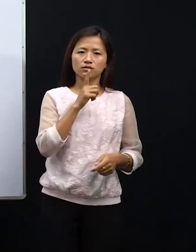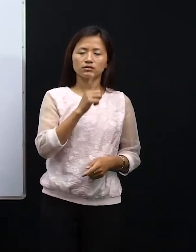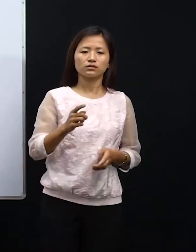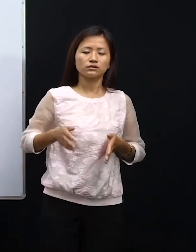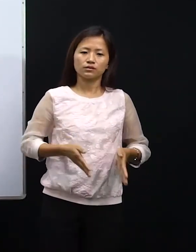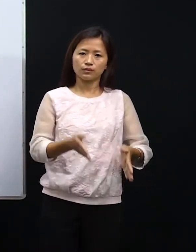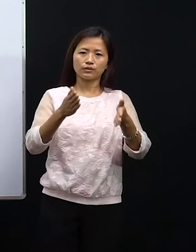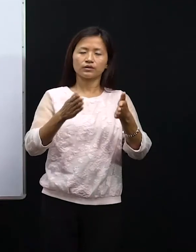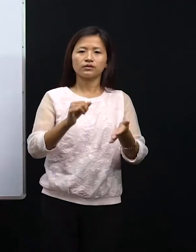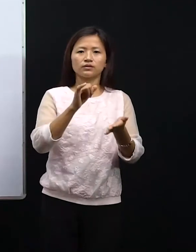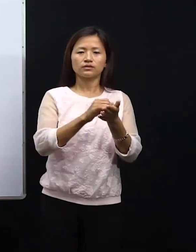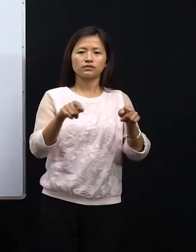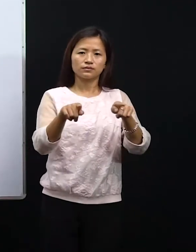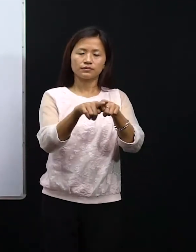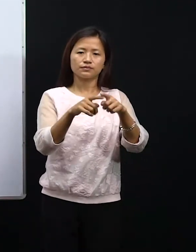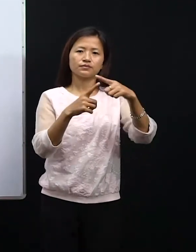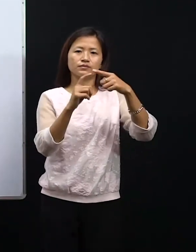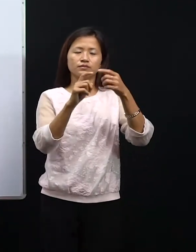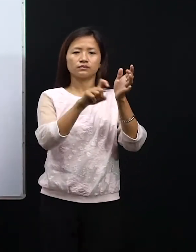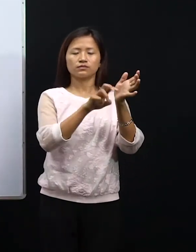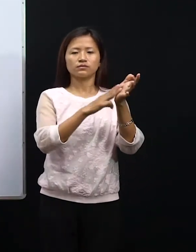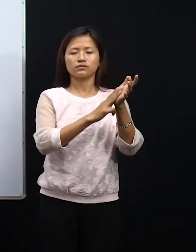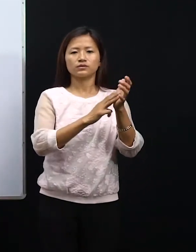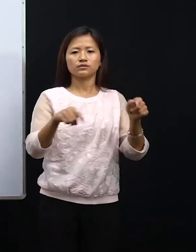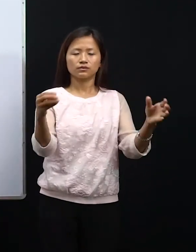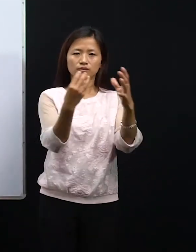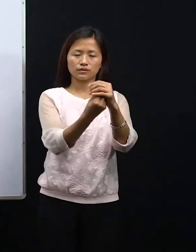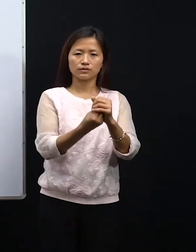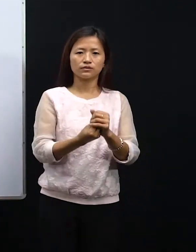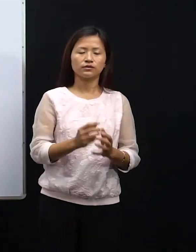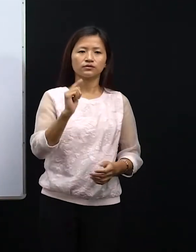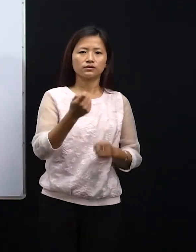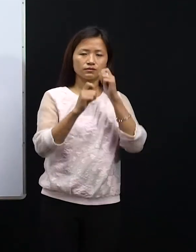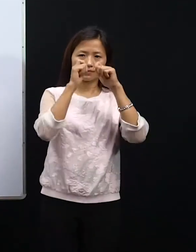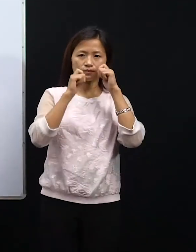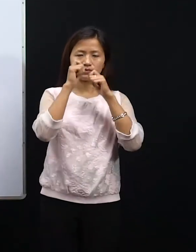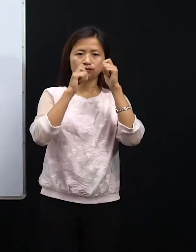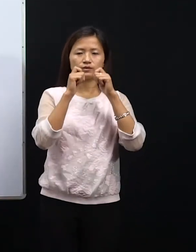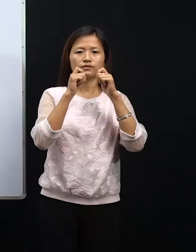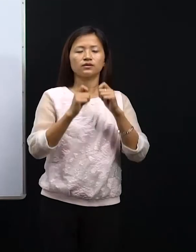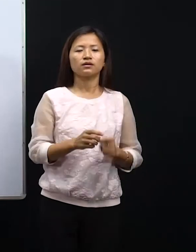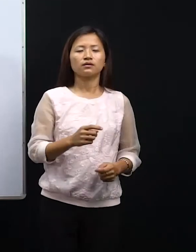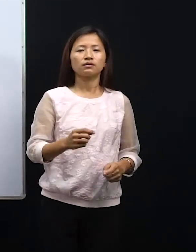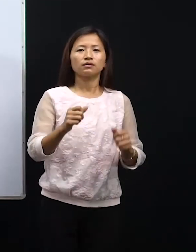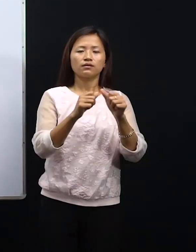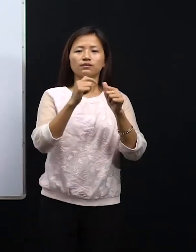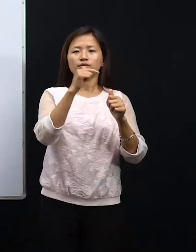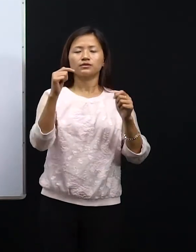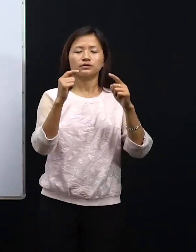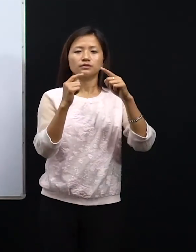that the same terms are together. All right. So we will start with the first expression, A minus B plus